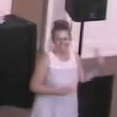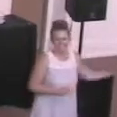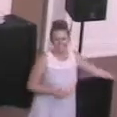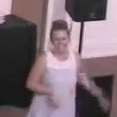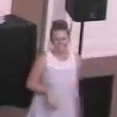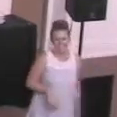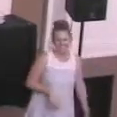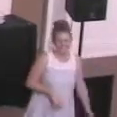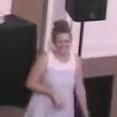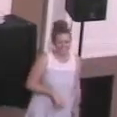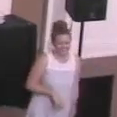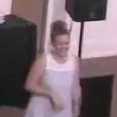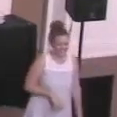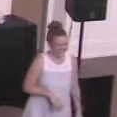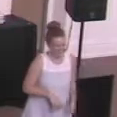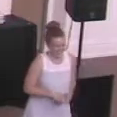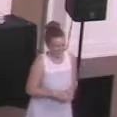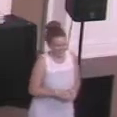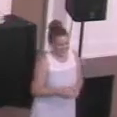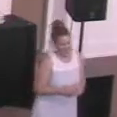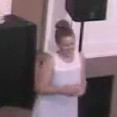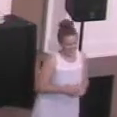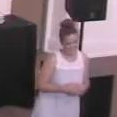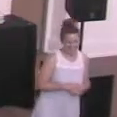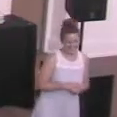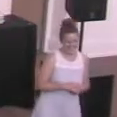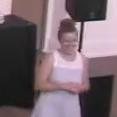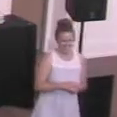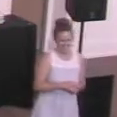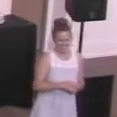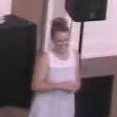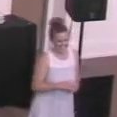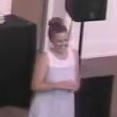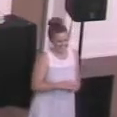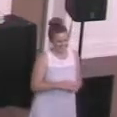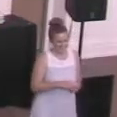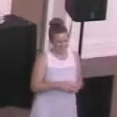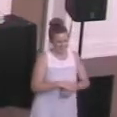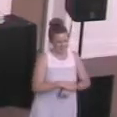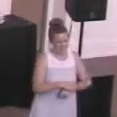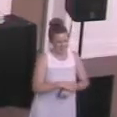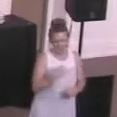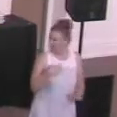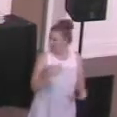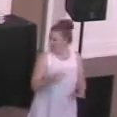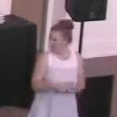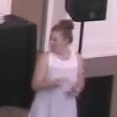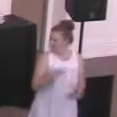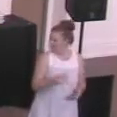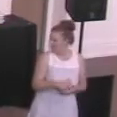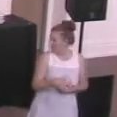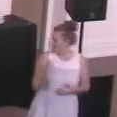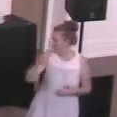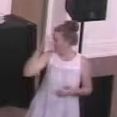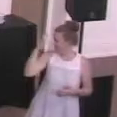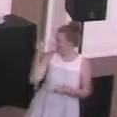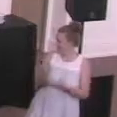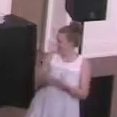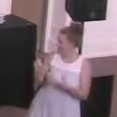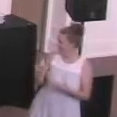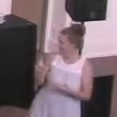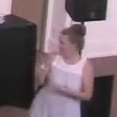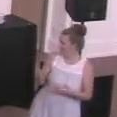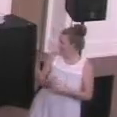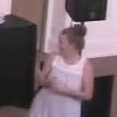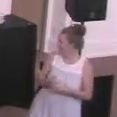Woo! So we showed up at practice, and here our drummer has a lion. It's a good visual. Stand up and show them the Lion of